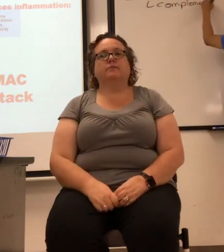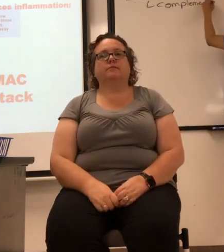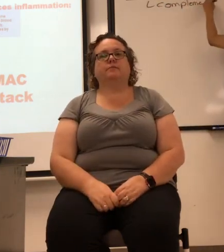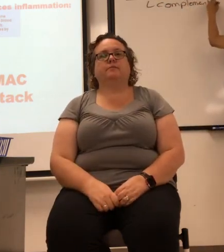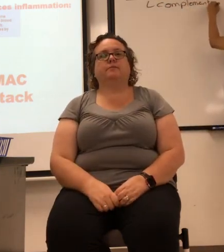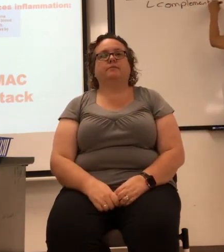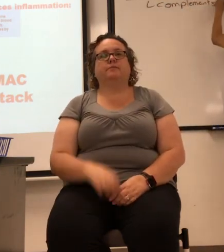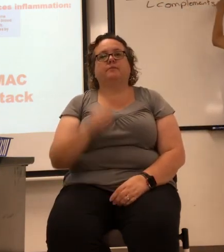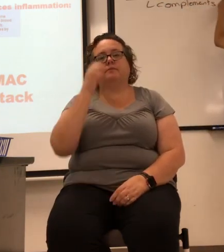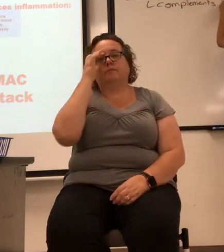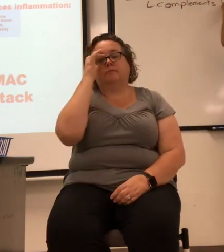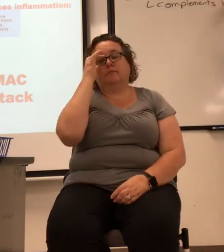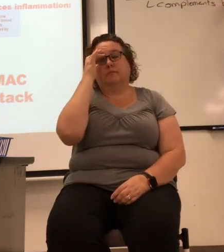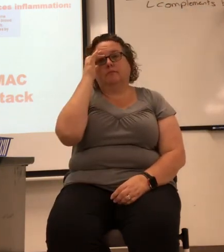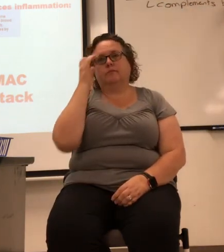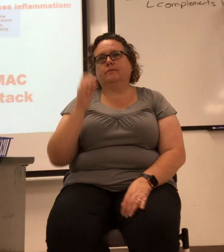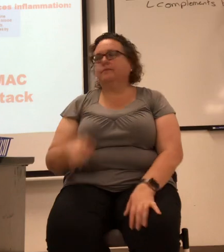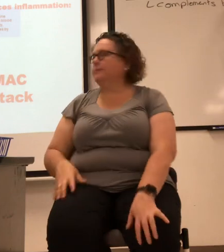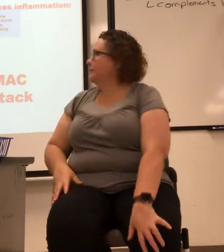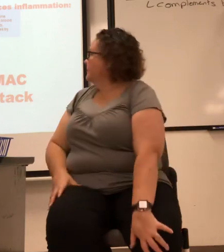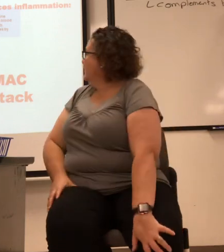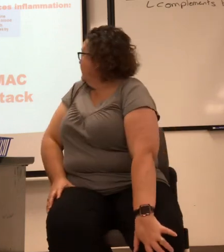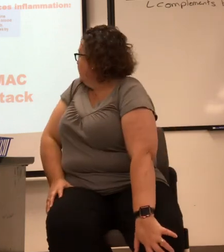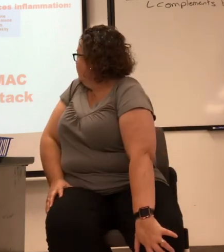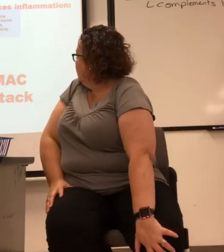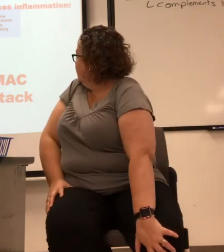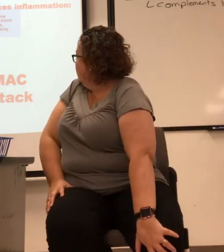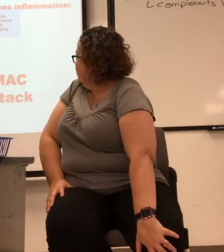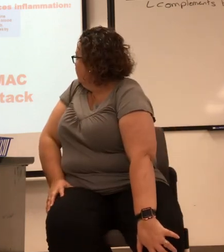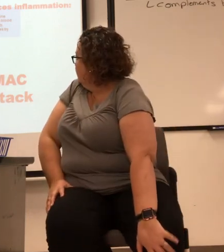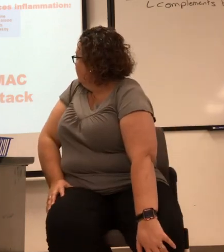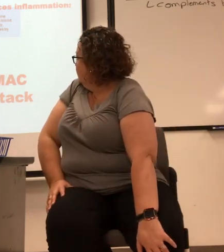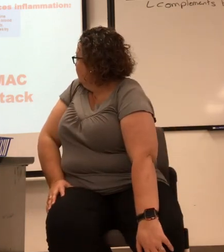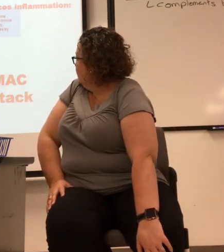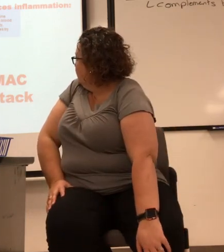Complements both